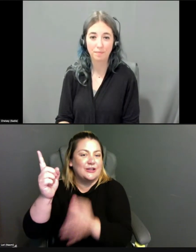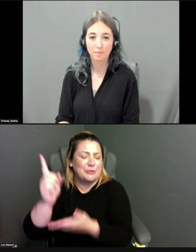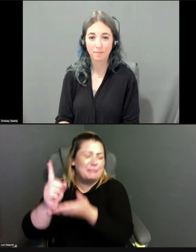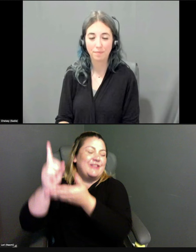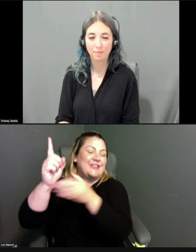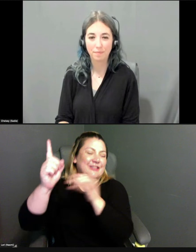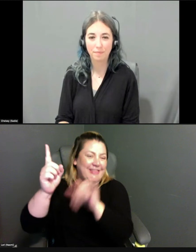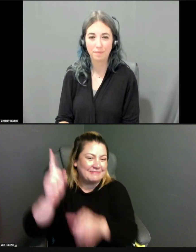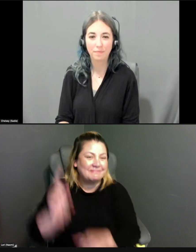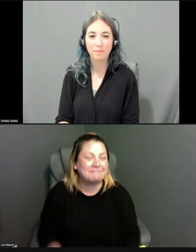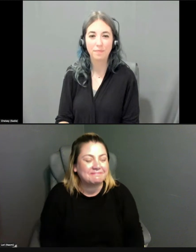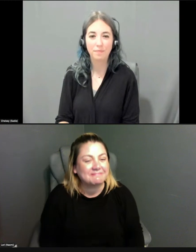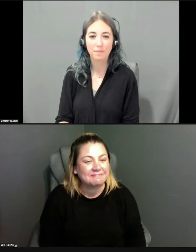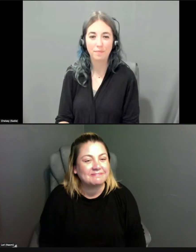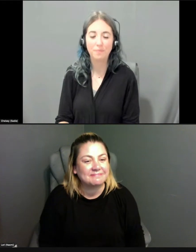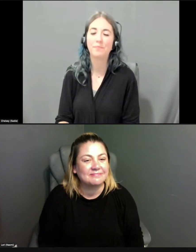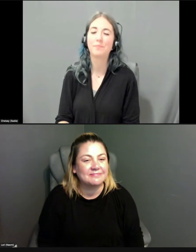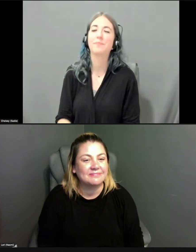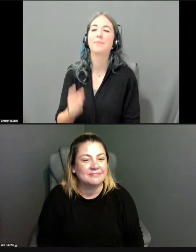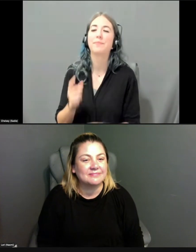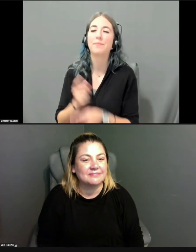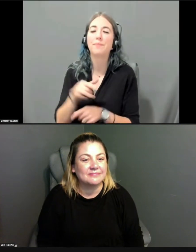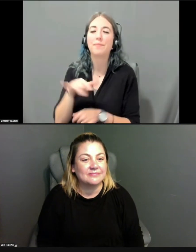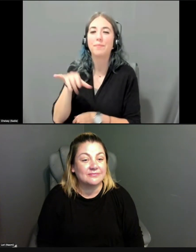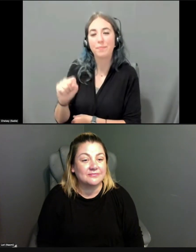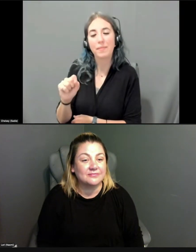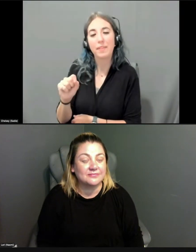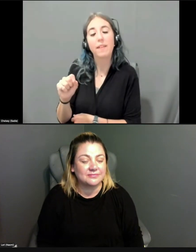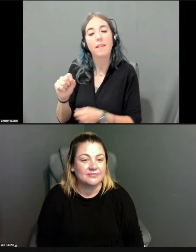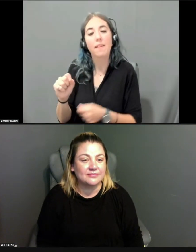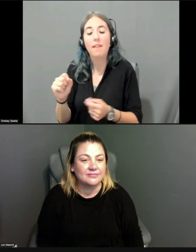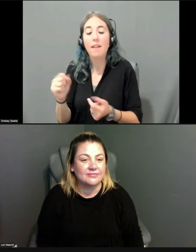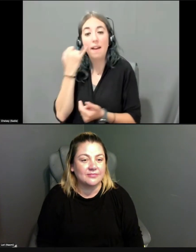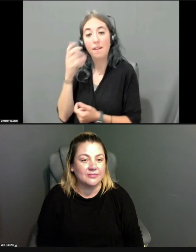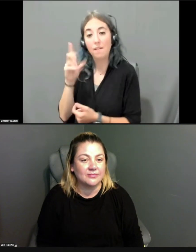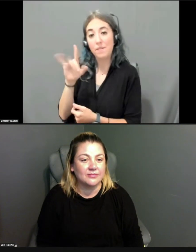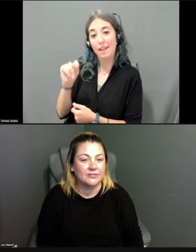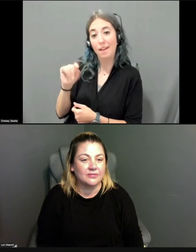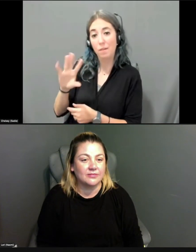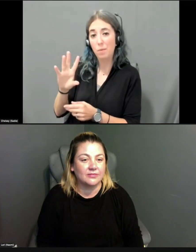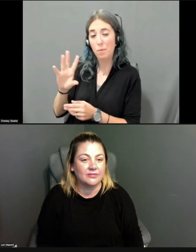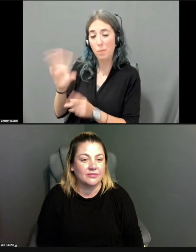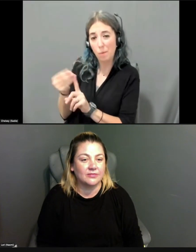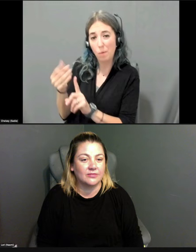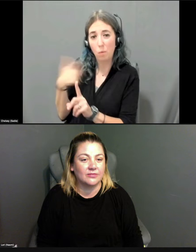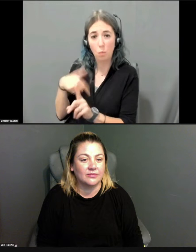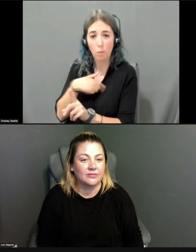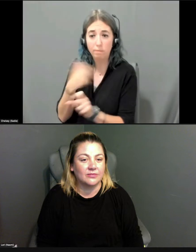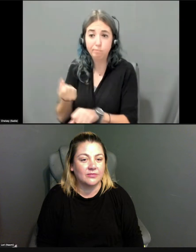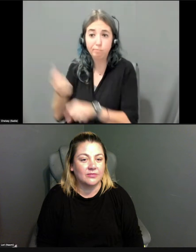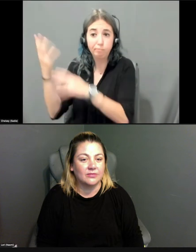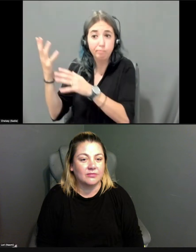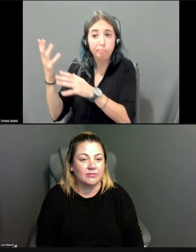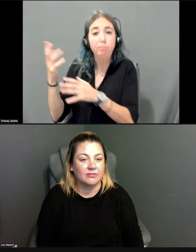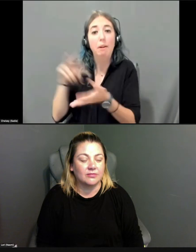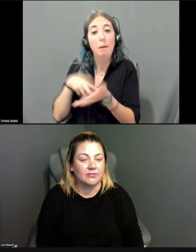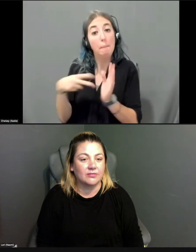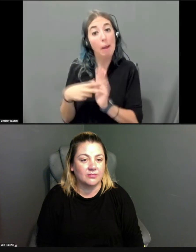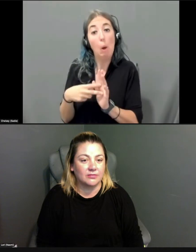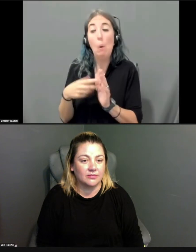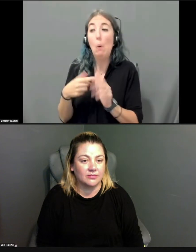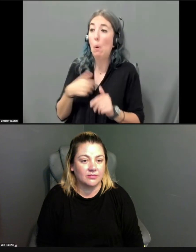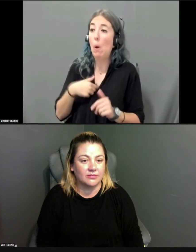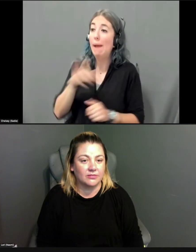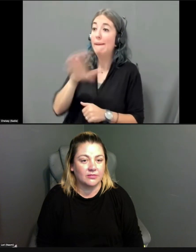diet culture, it's never really just about the diet. It's not just saying, oh, I'm done dieting. I'm never